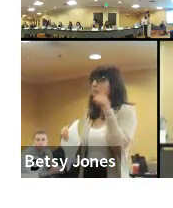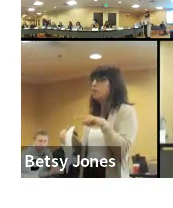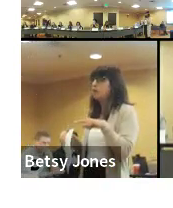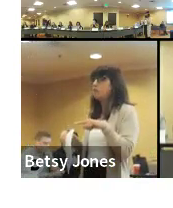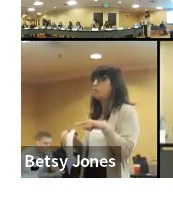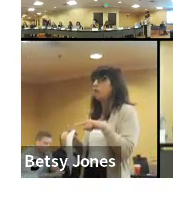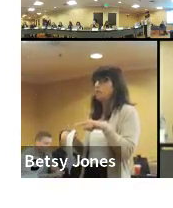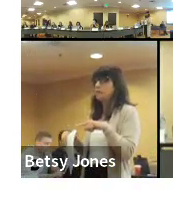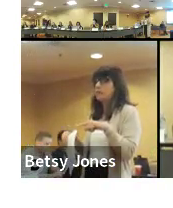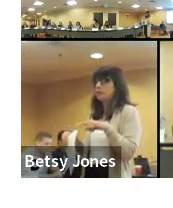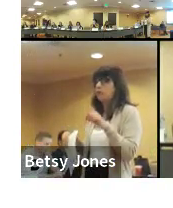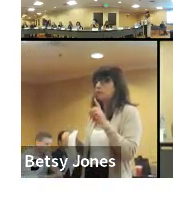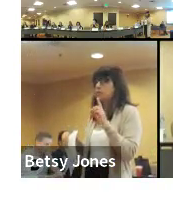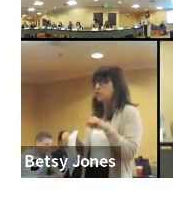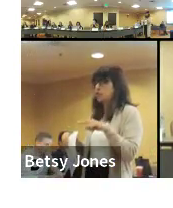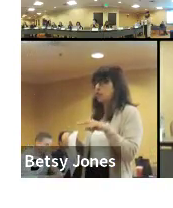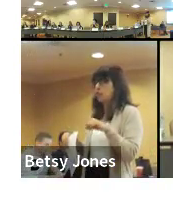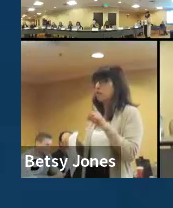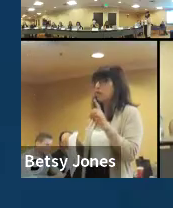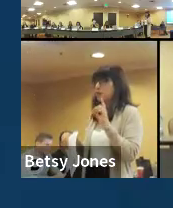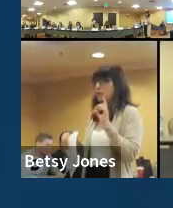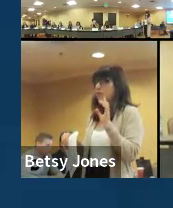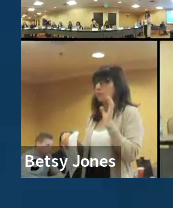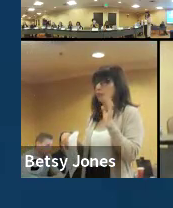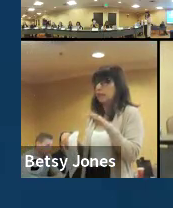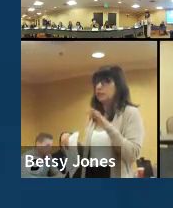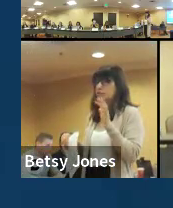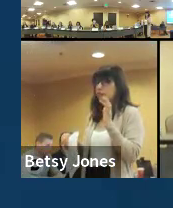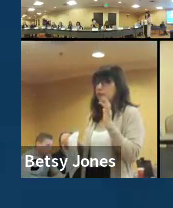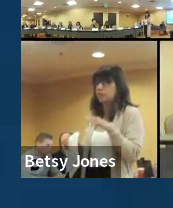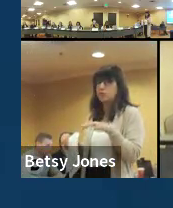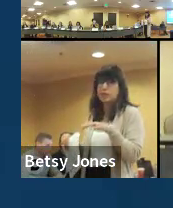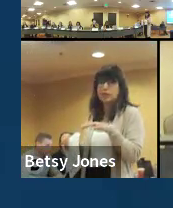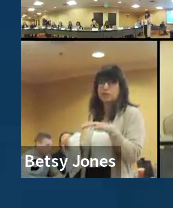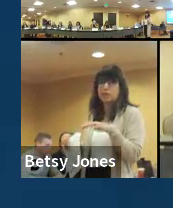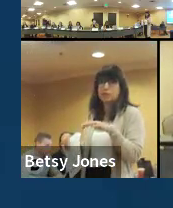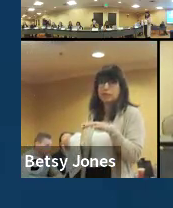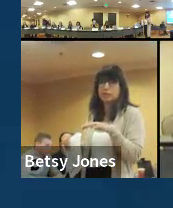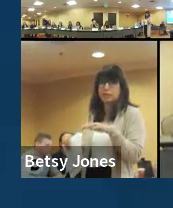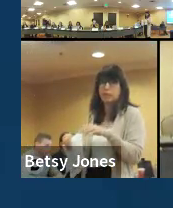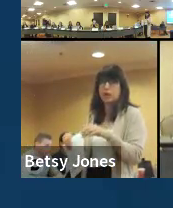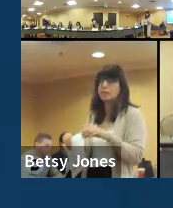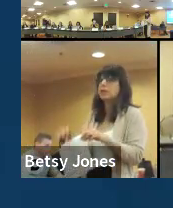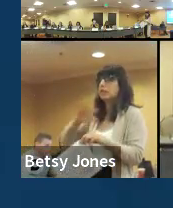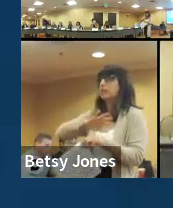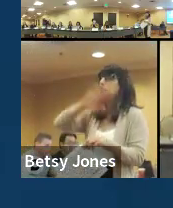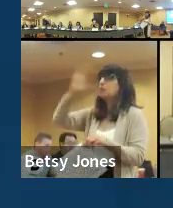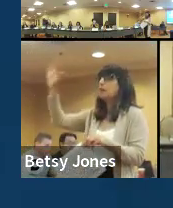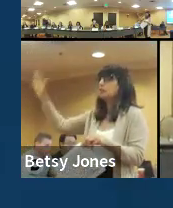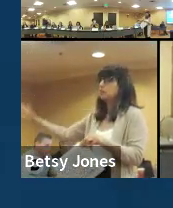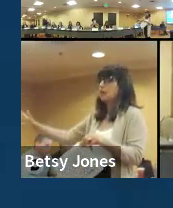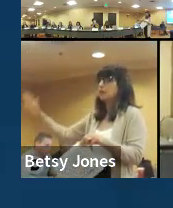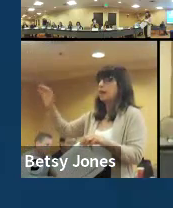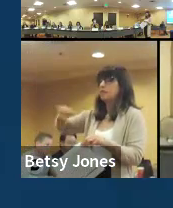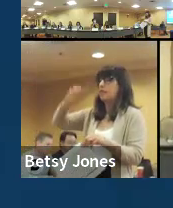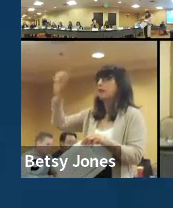And then I know we have one more update to share on the plans for our continuing engagement with lived experience. Let's go